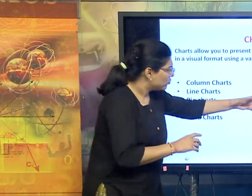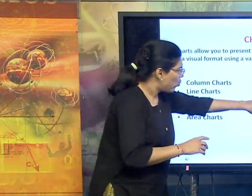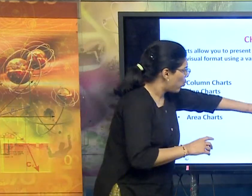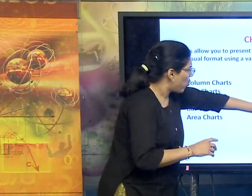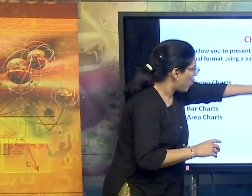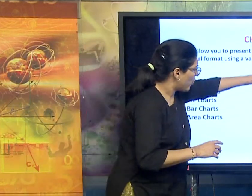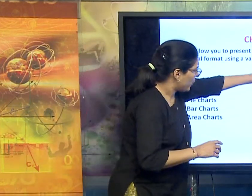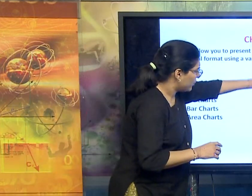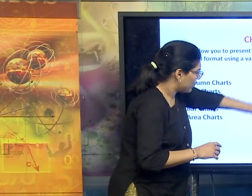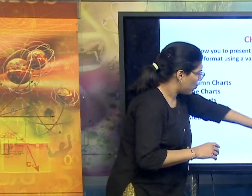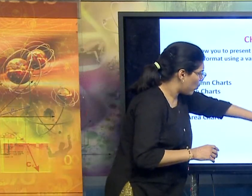name.